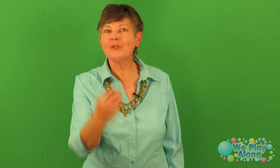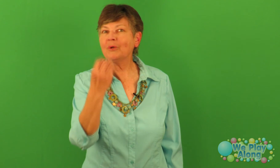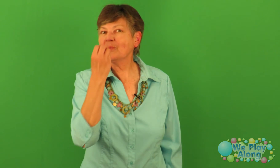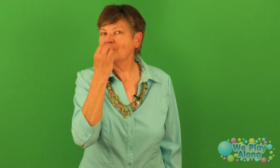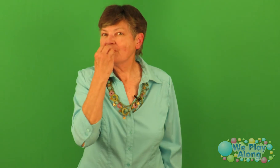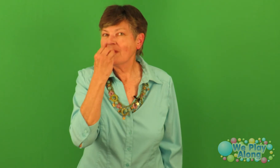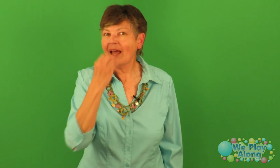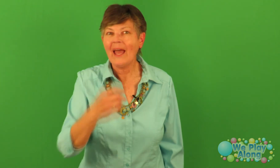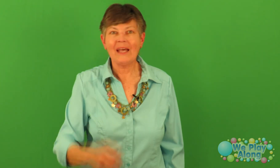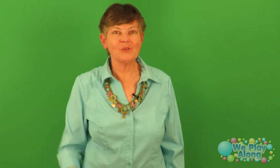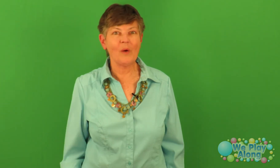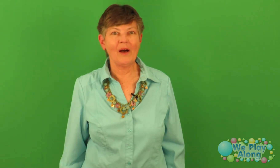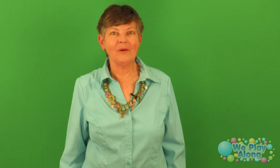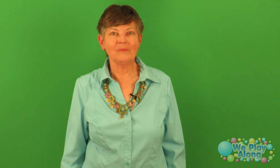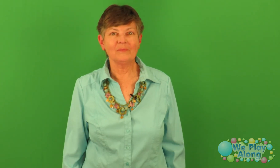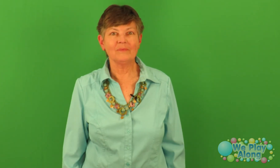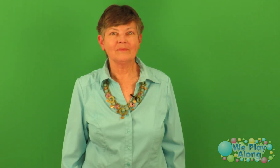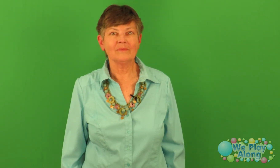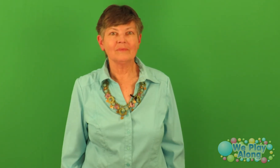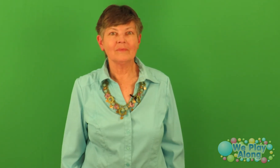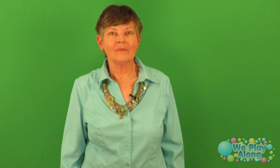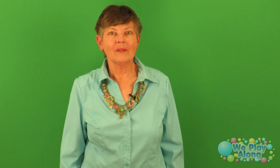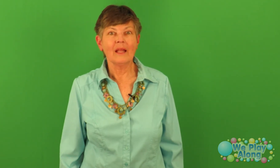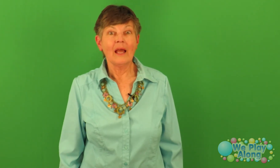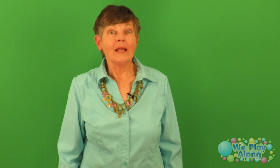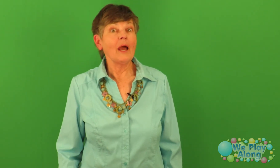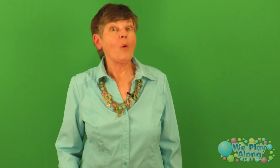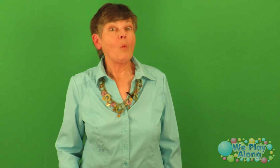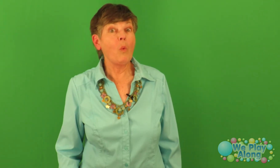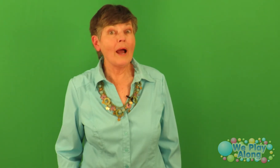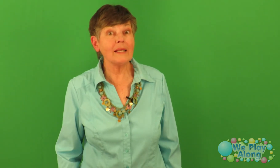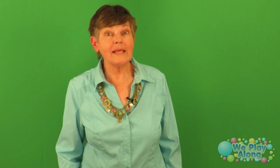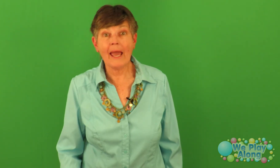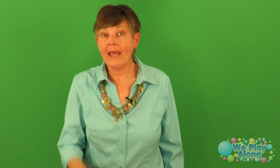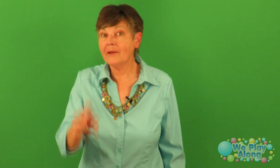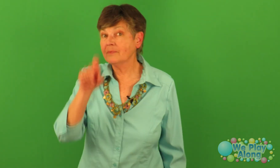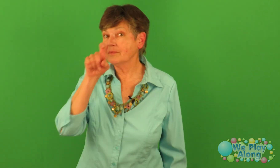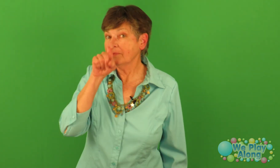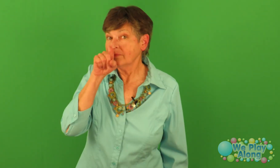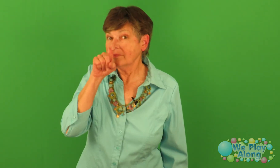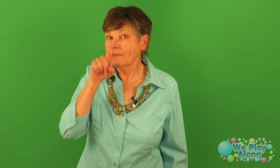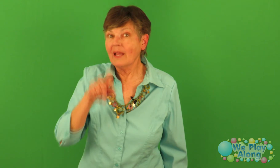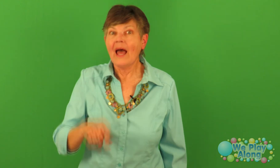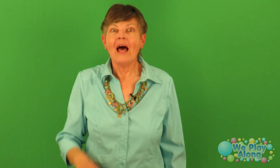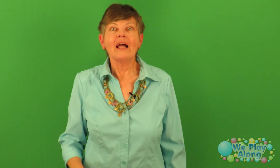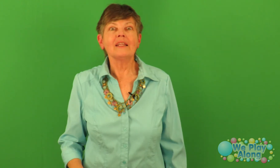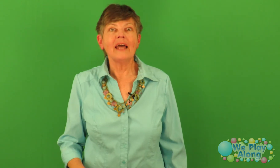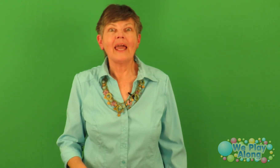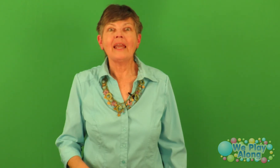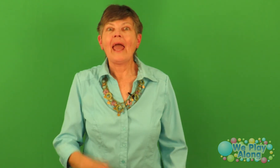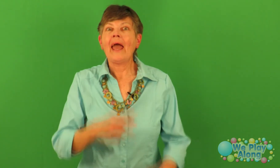too as well. Now one day laid